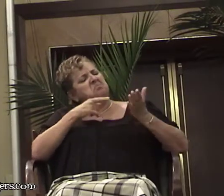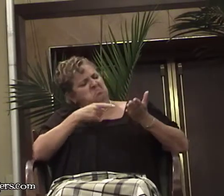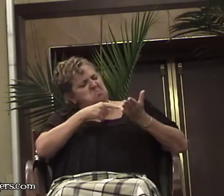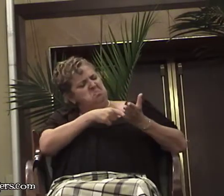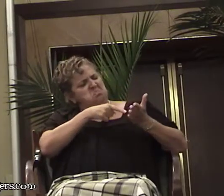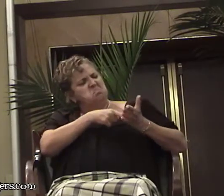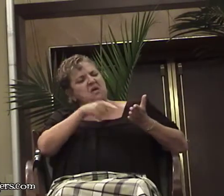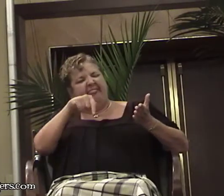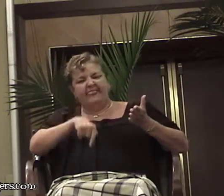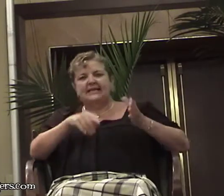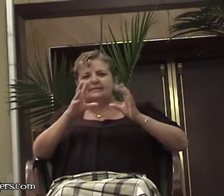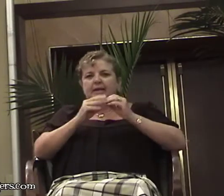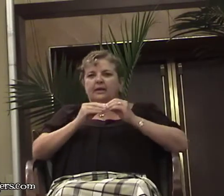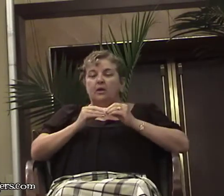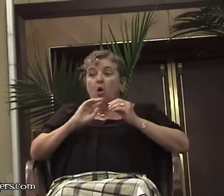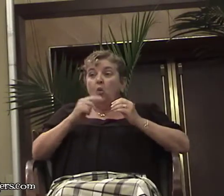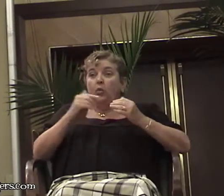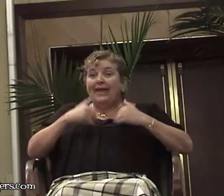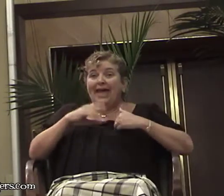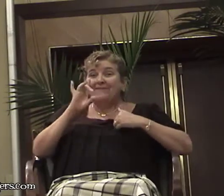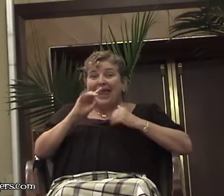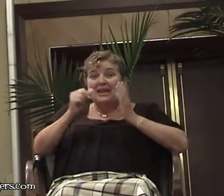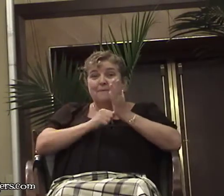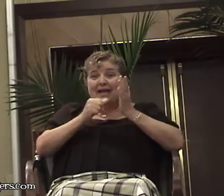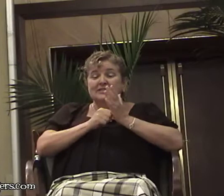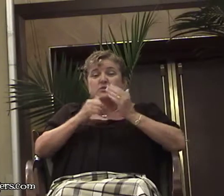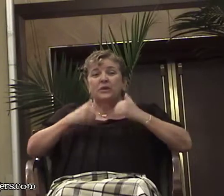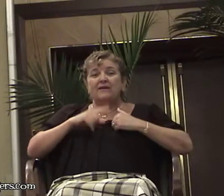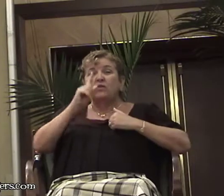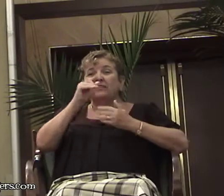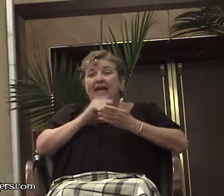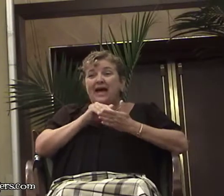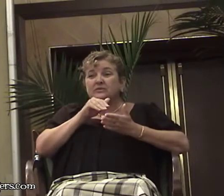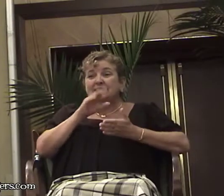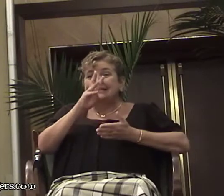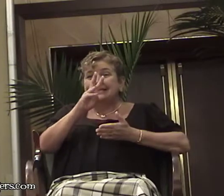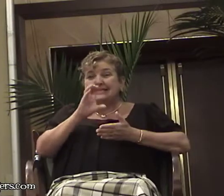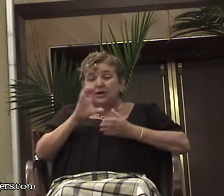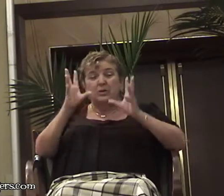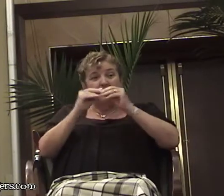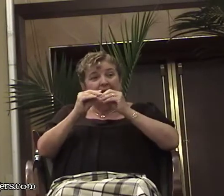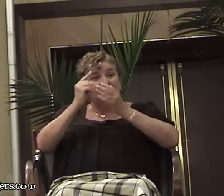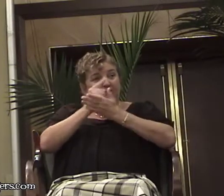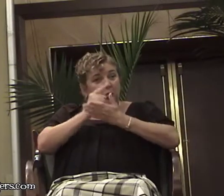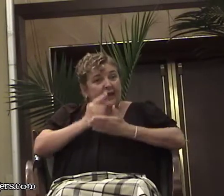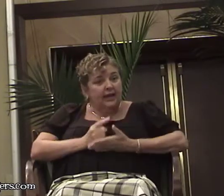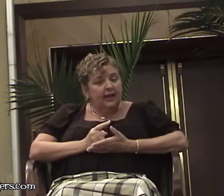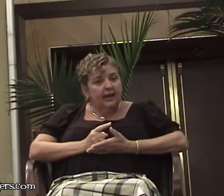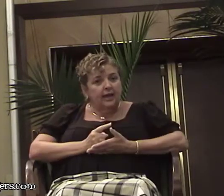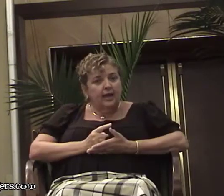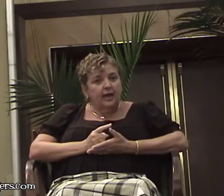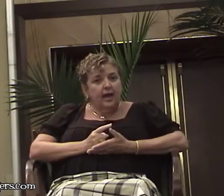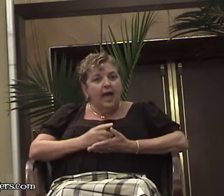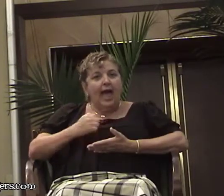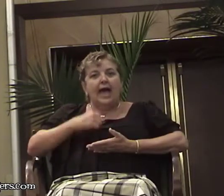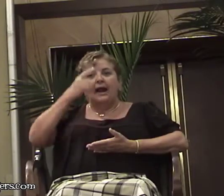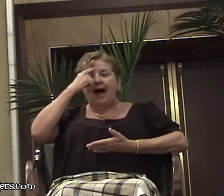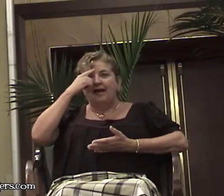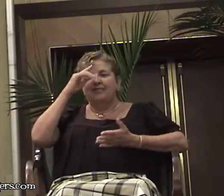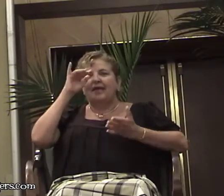is 80 pages thick. We have 1,600 meetings a week in the city. And I am a firm believer that God, my God, put that guy in my path that night. I had two